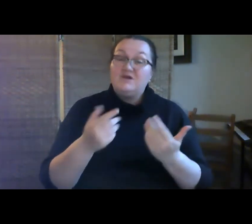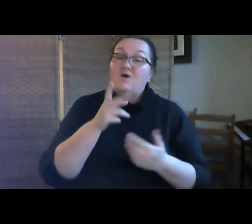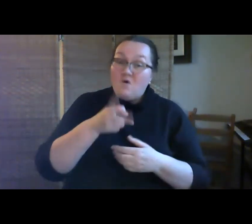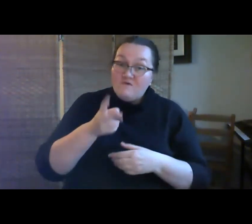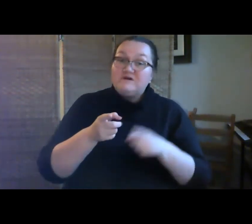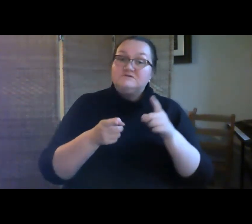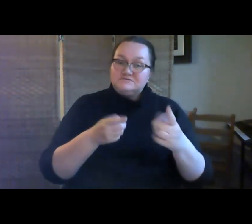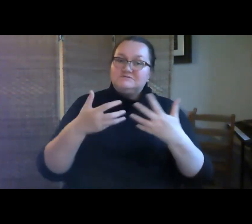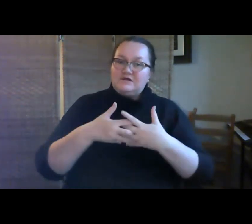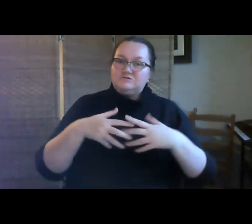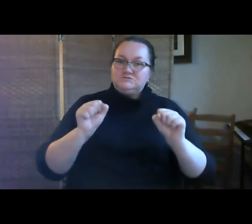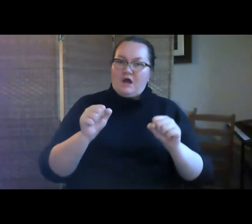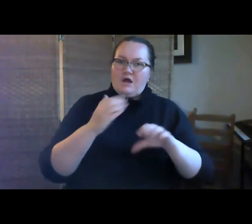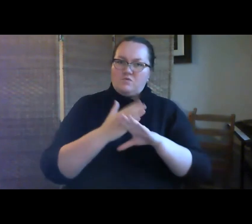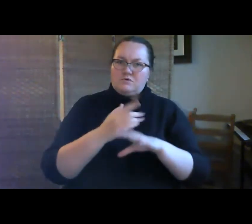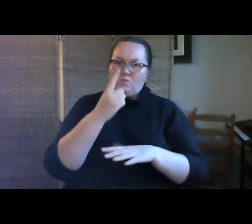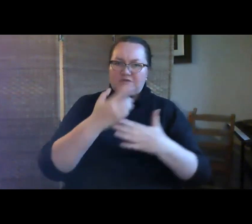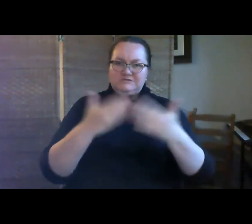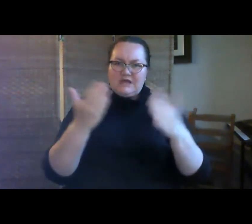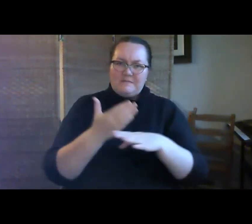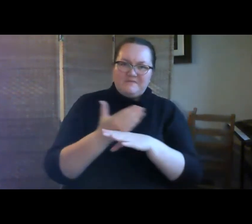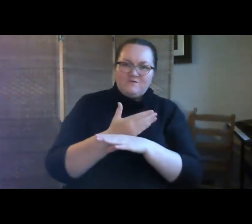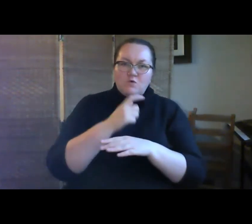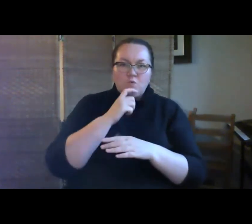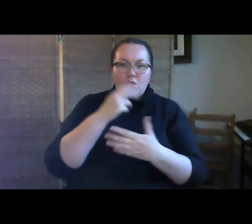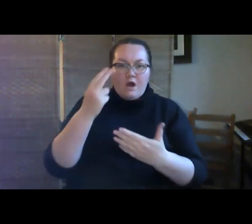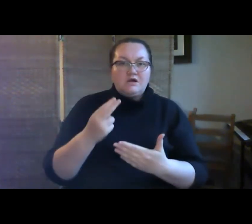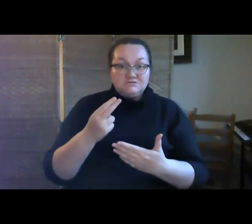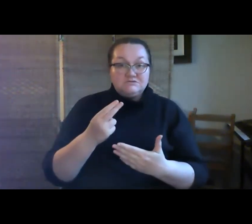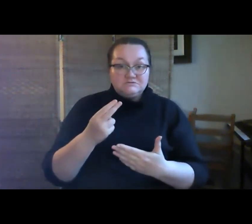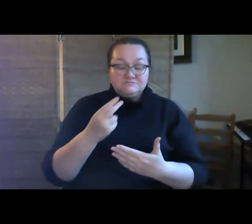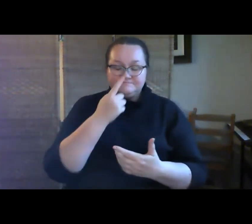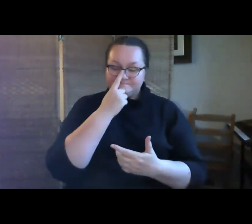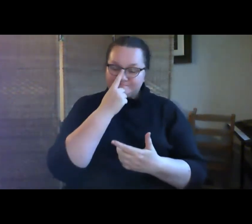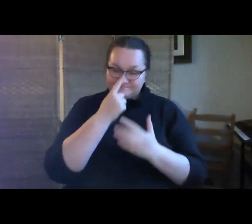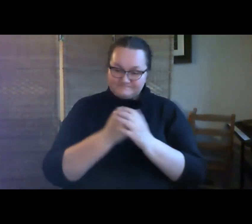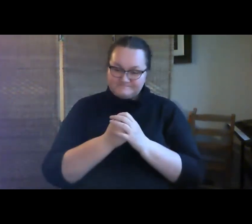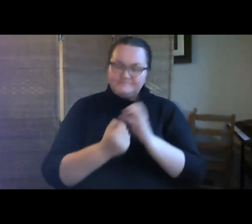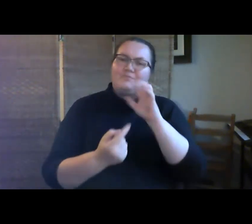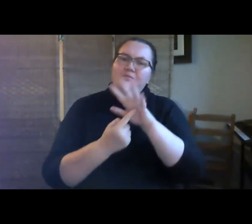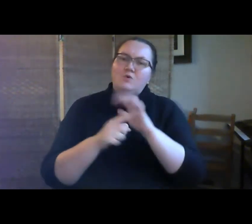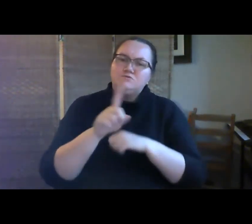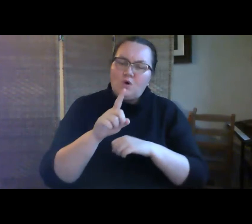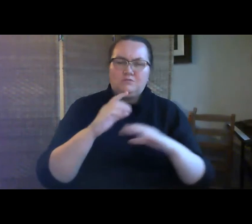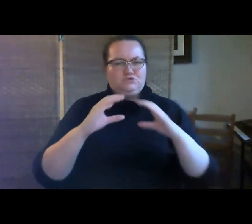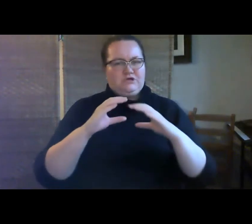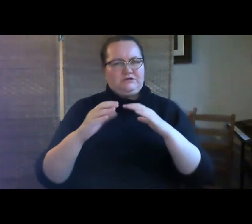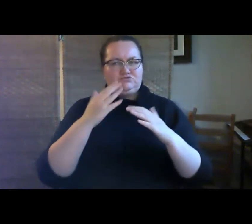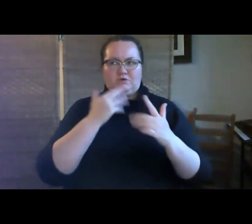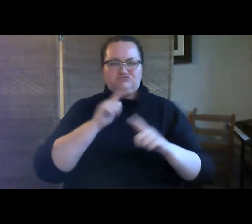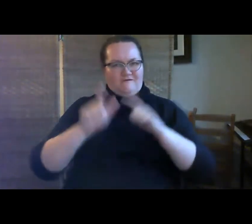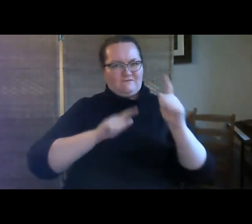One of the key things I think about international touring is probably communication. Of course, one of the issues is